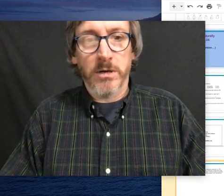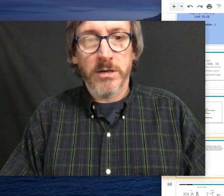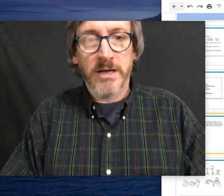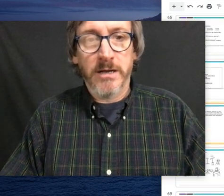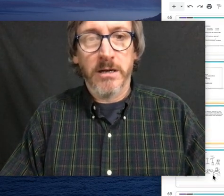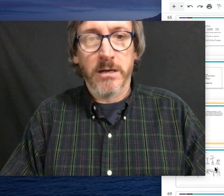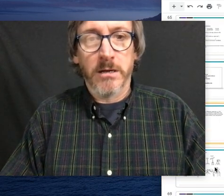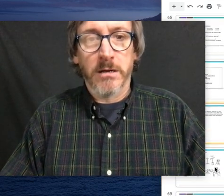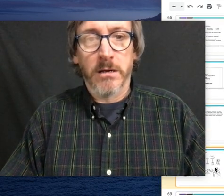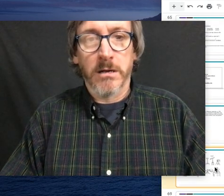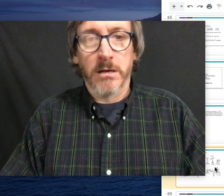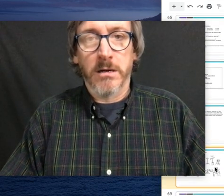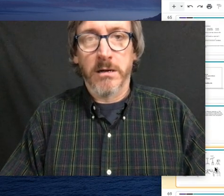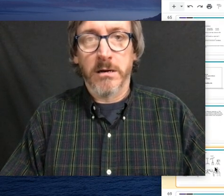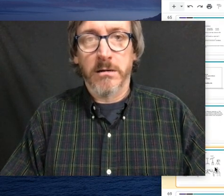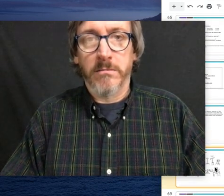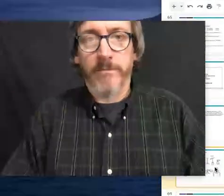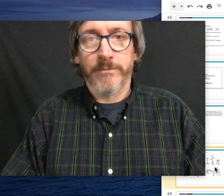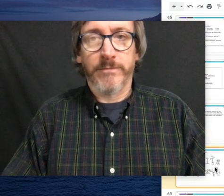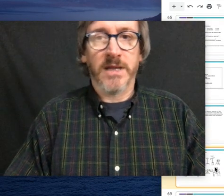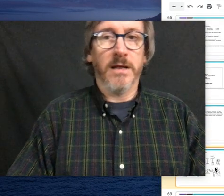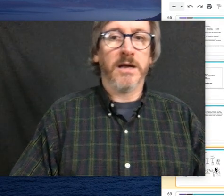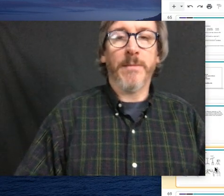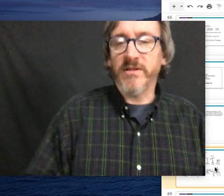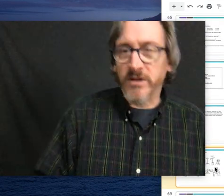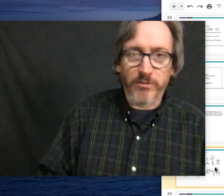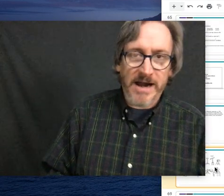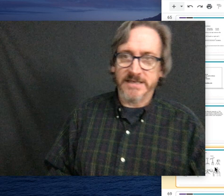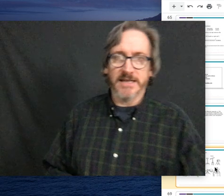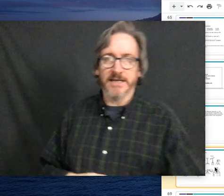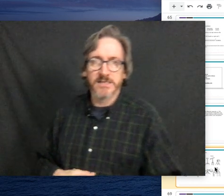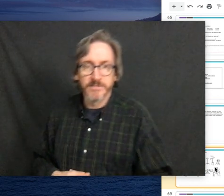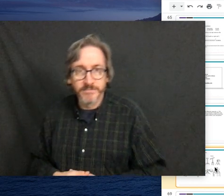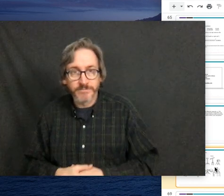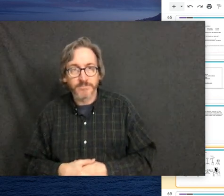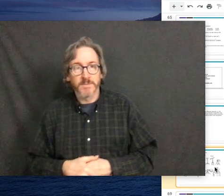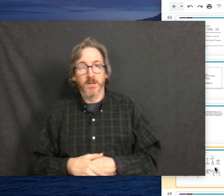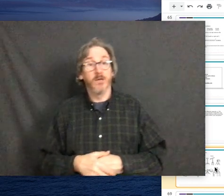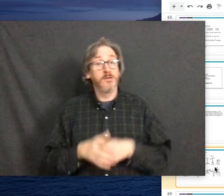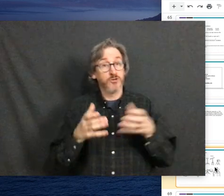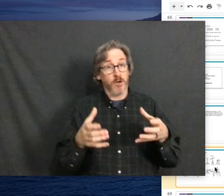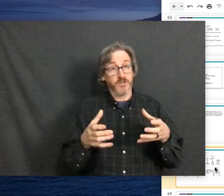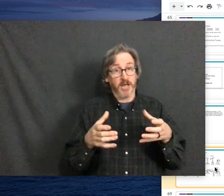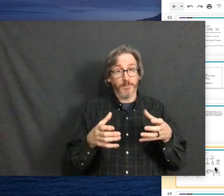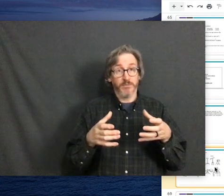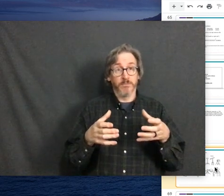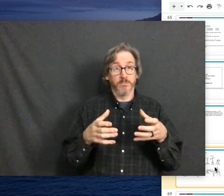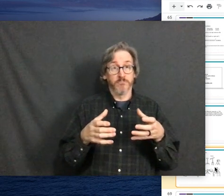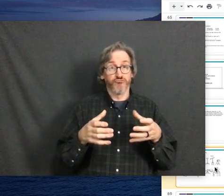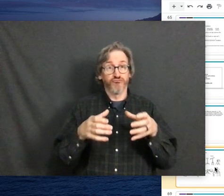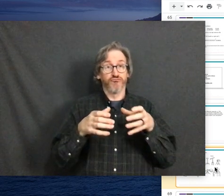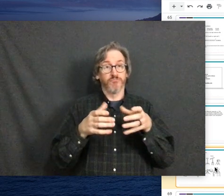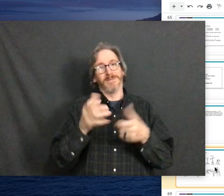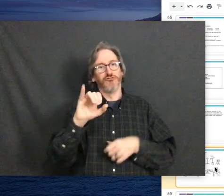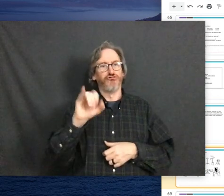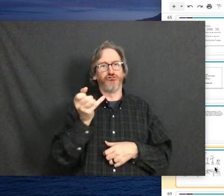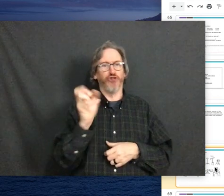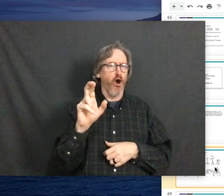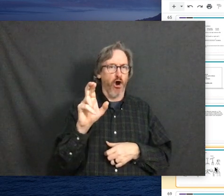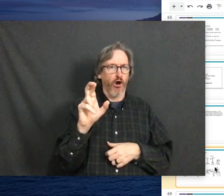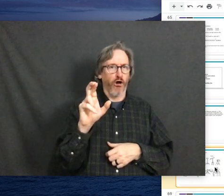So a couple of little practice things. Draw the shape.